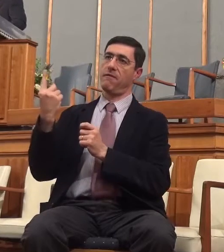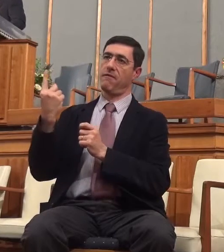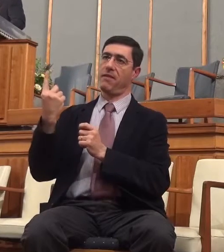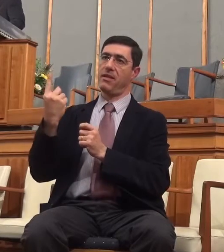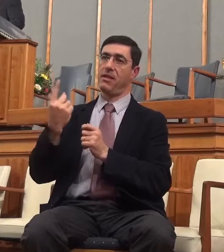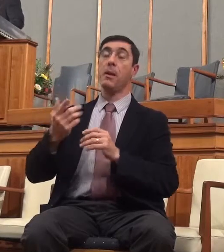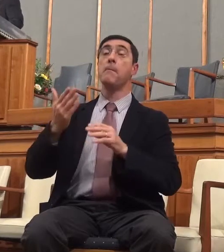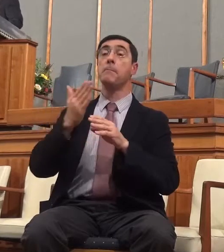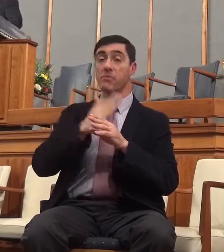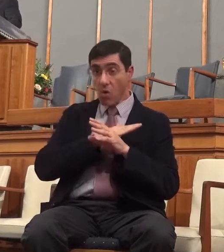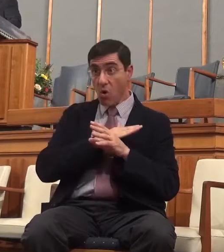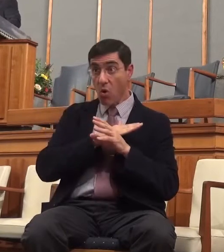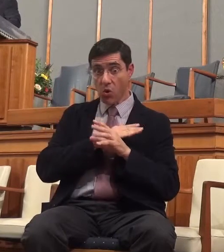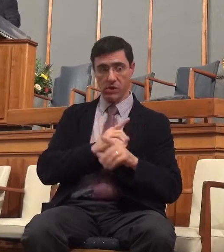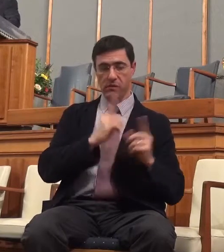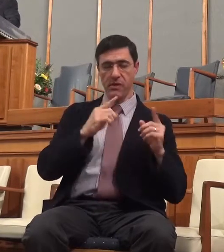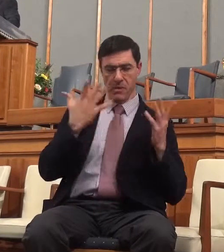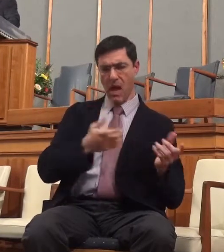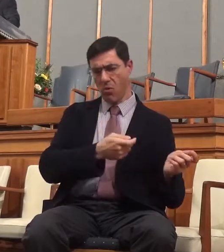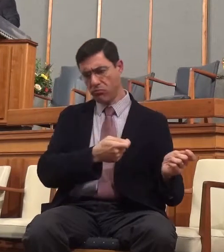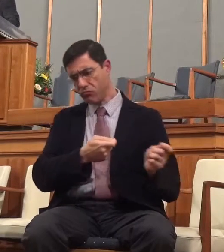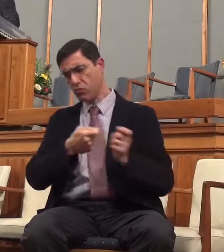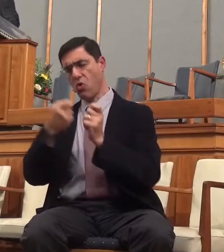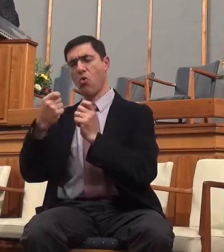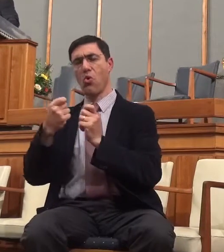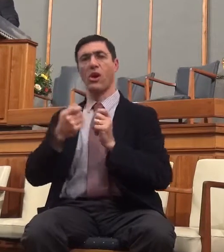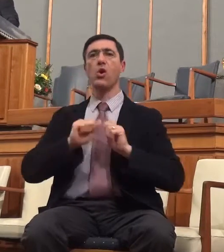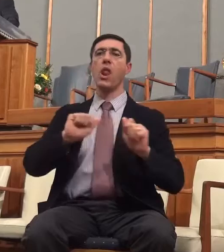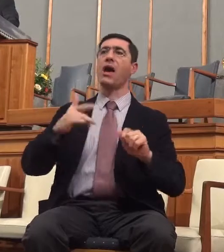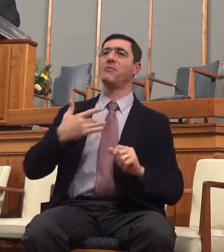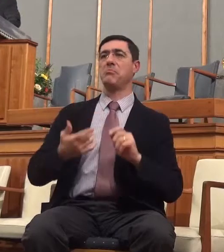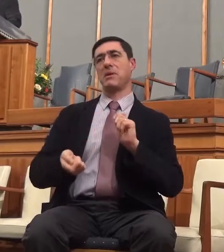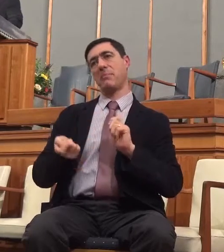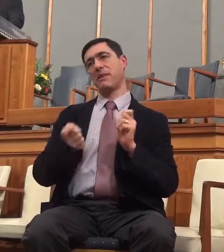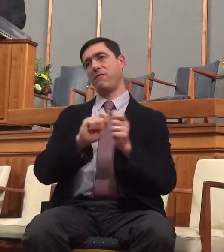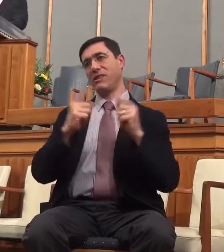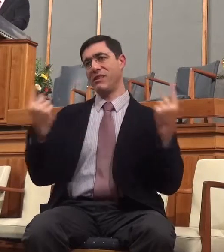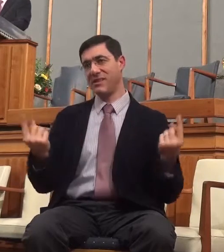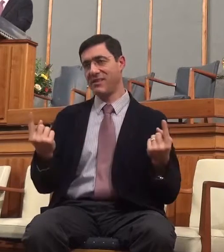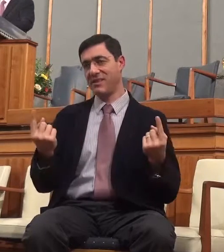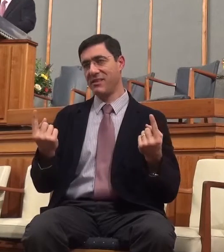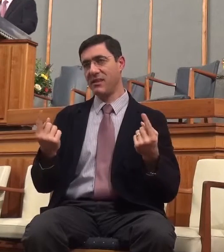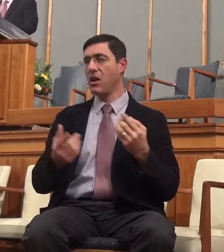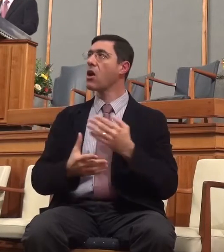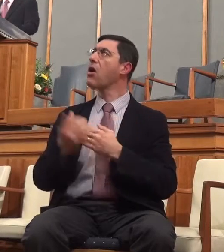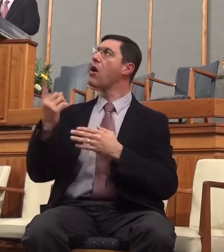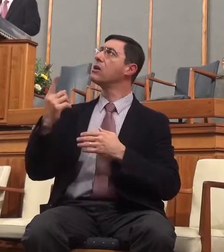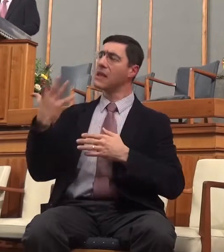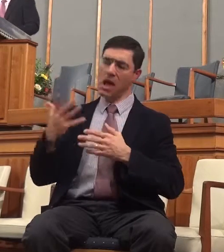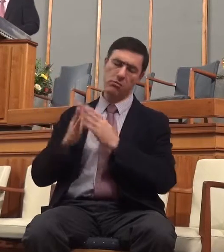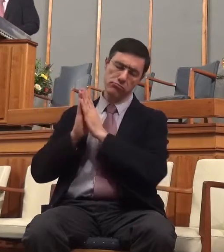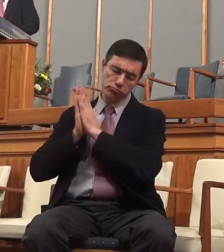did before. You still want to battle against it. It's altogether different. But God hears your successive